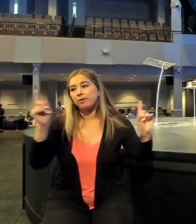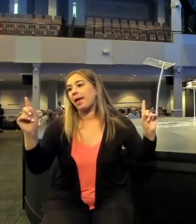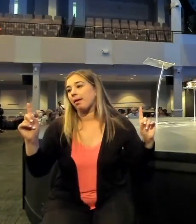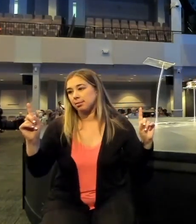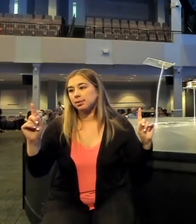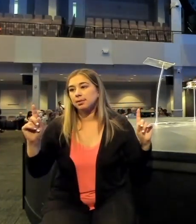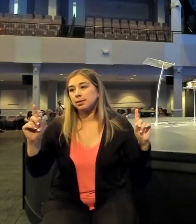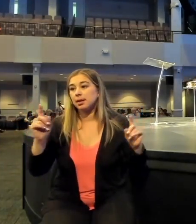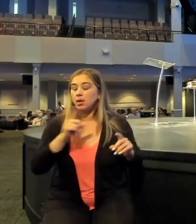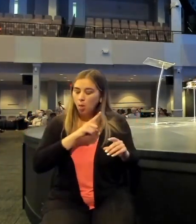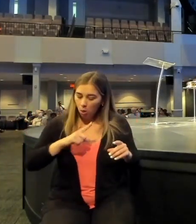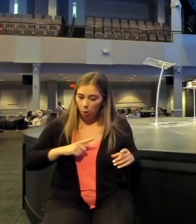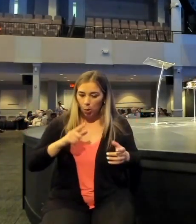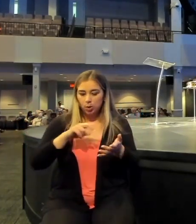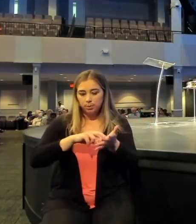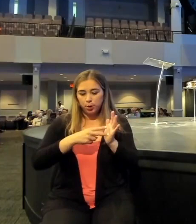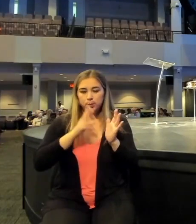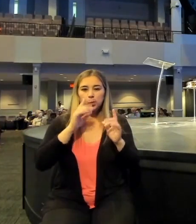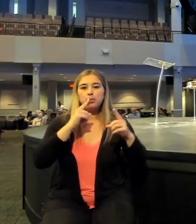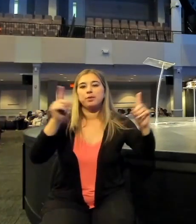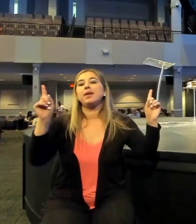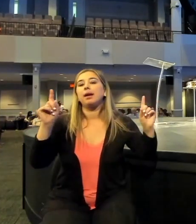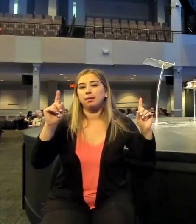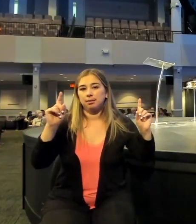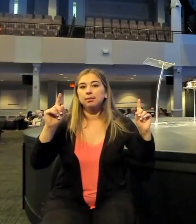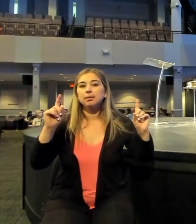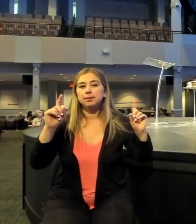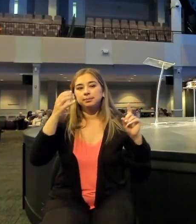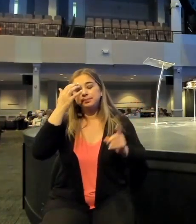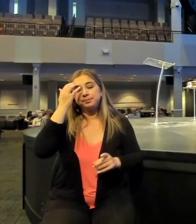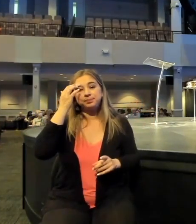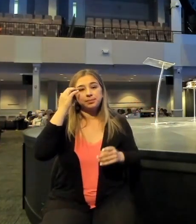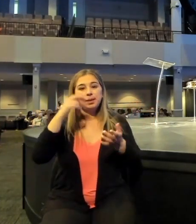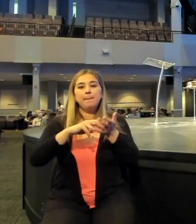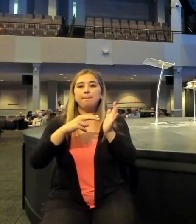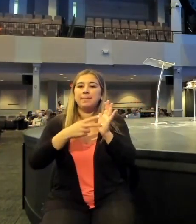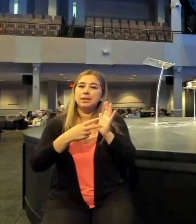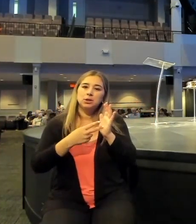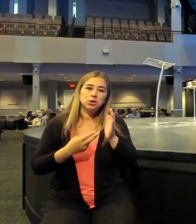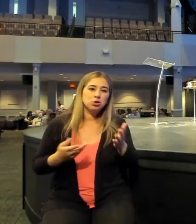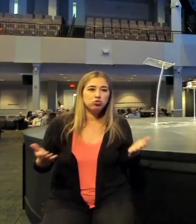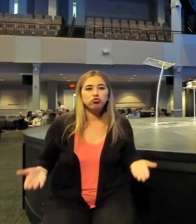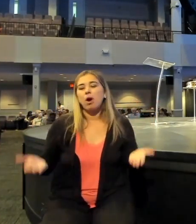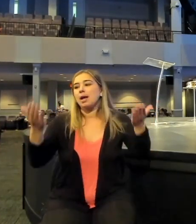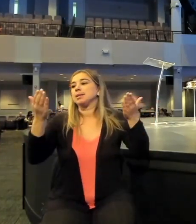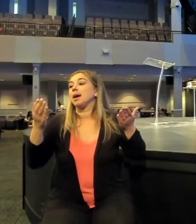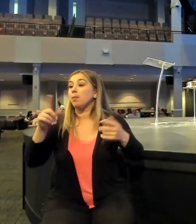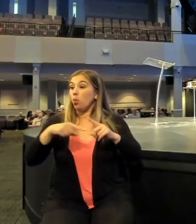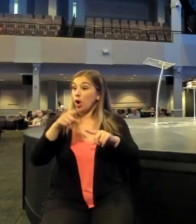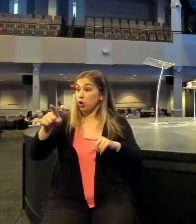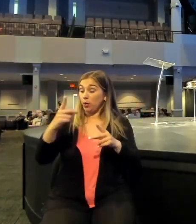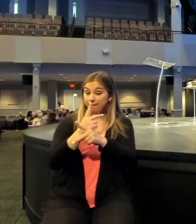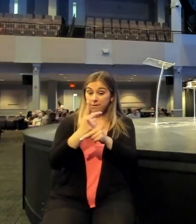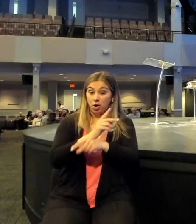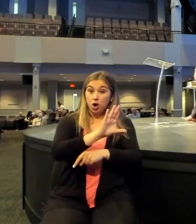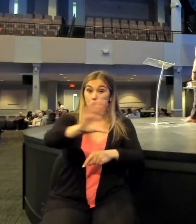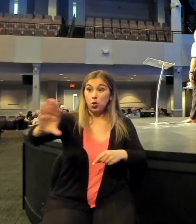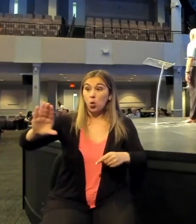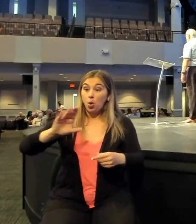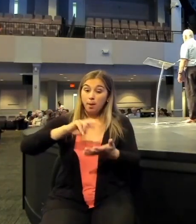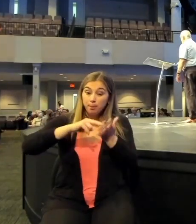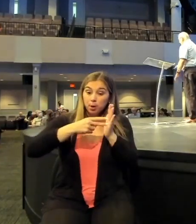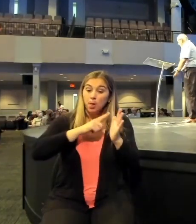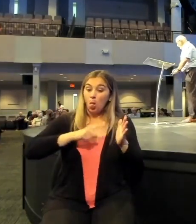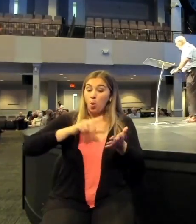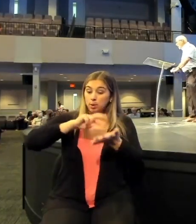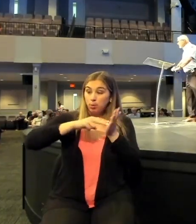The Lord's purpose will prevail. That word prevail in the original language means to rise up. When you discover your purpose or the Lord's purpose